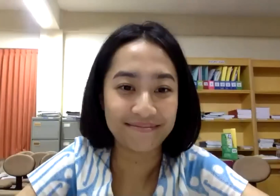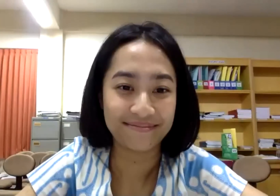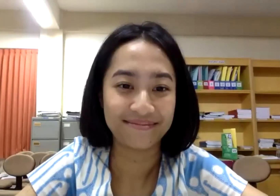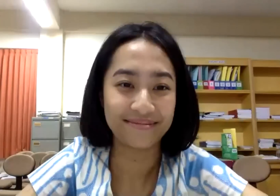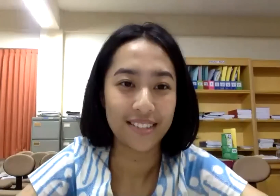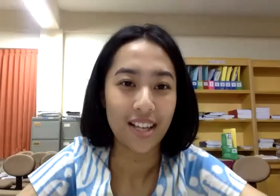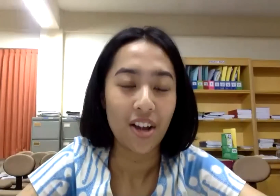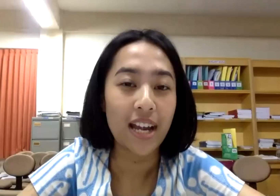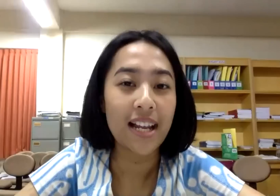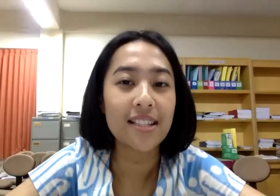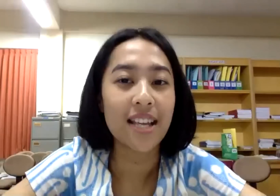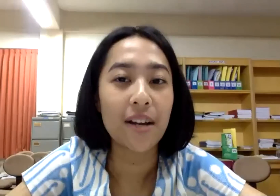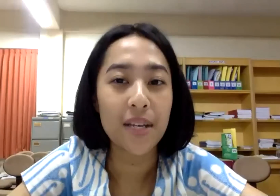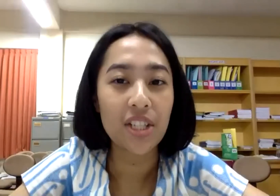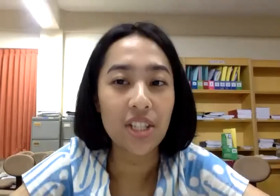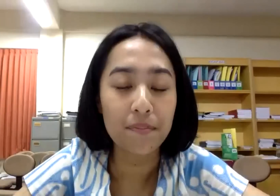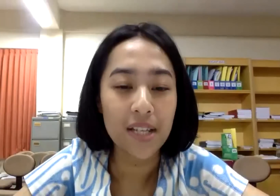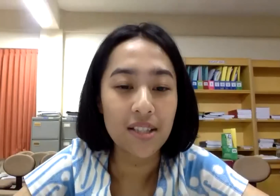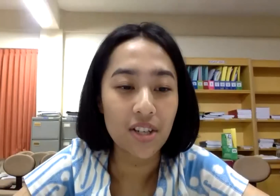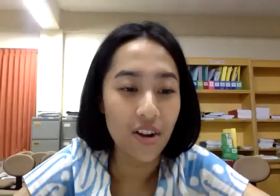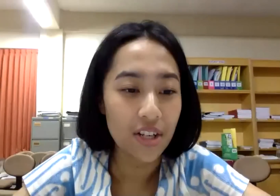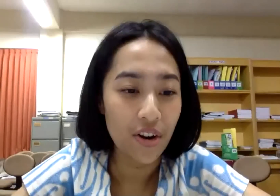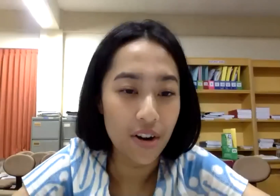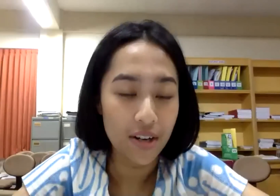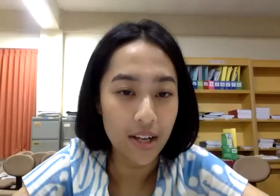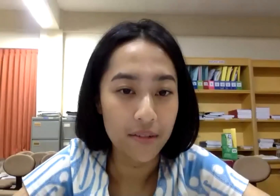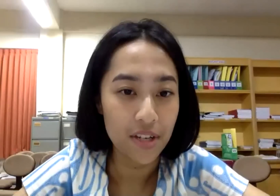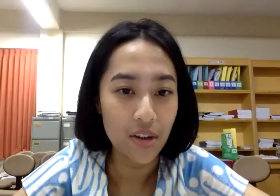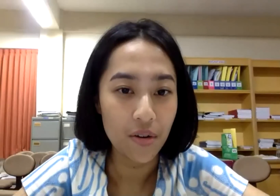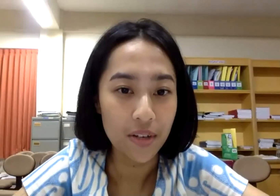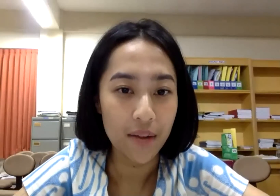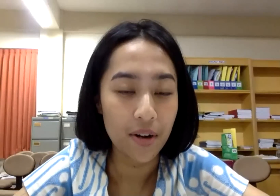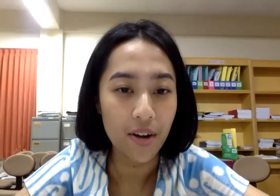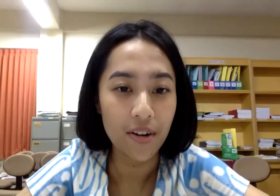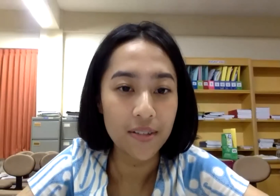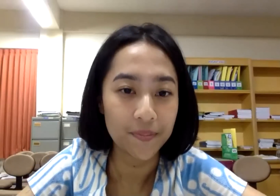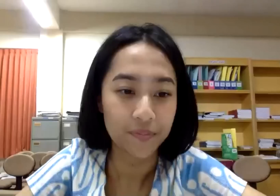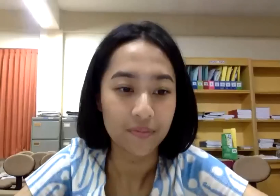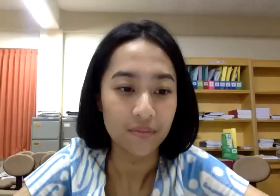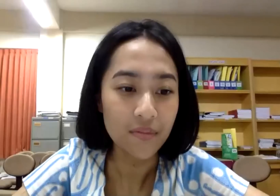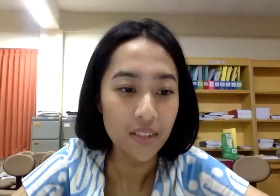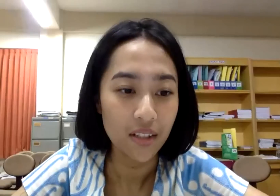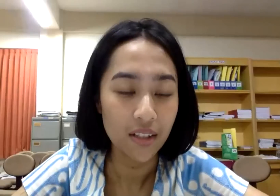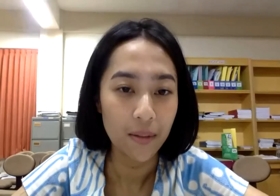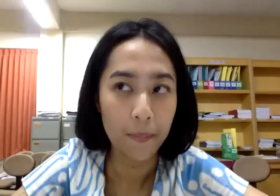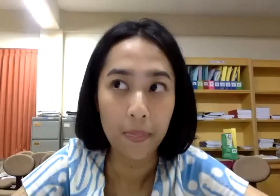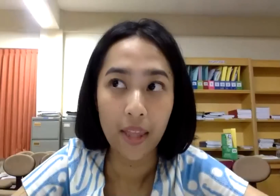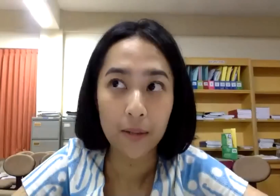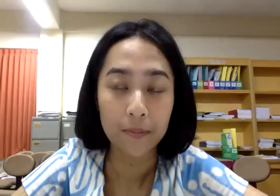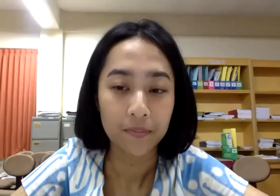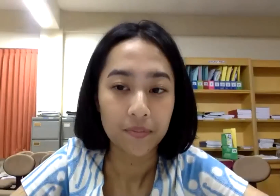wabarakatuh. Okay, let's take a picture. Please turn on your video camera on.